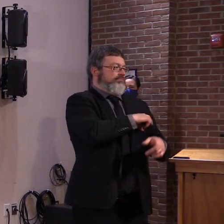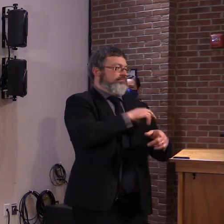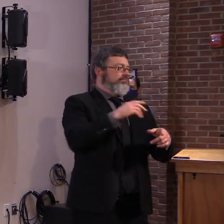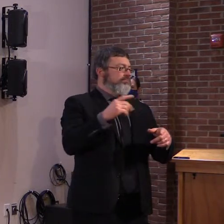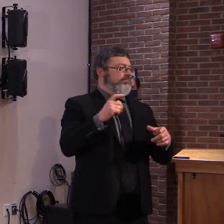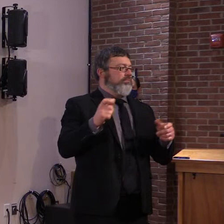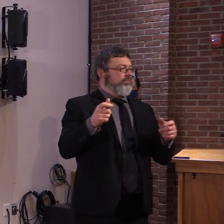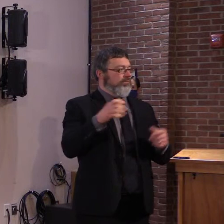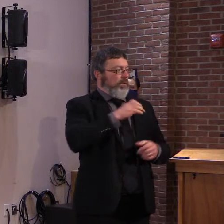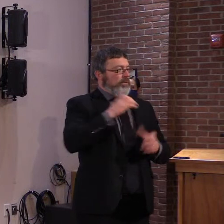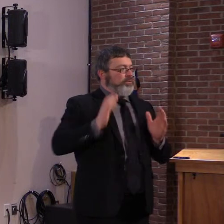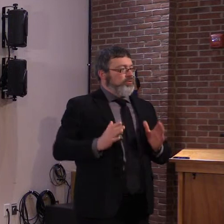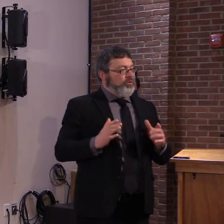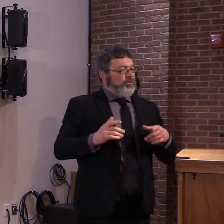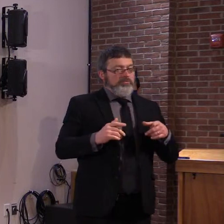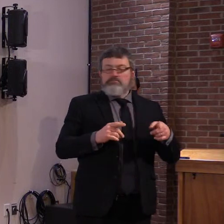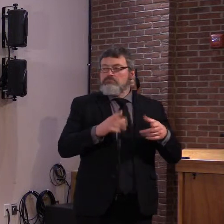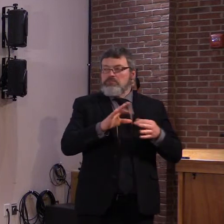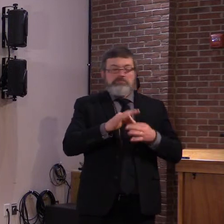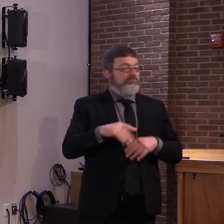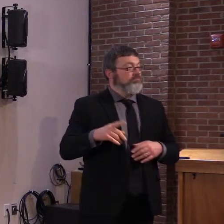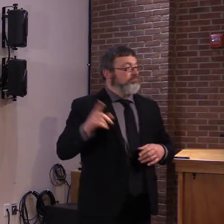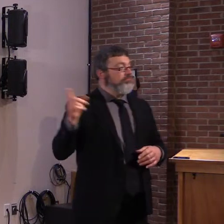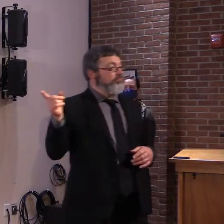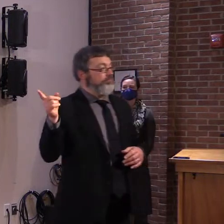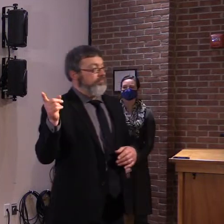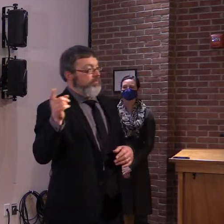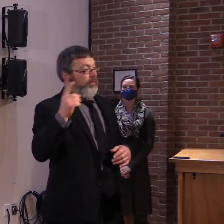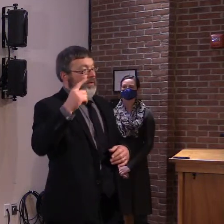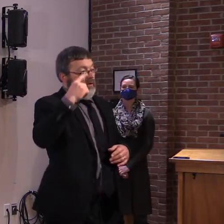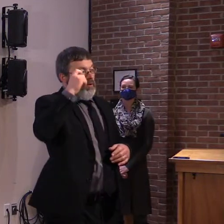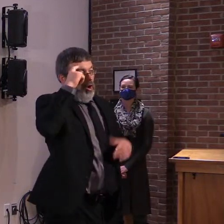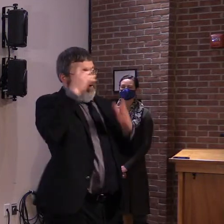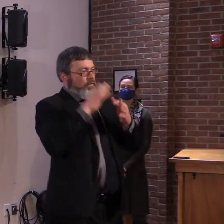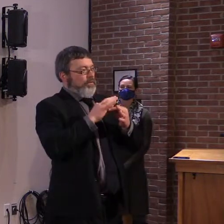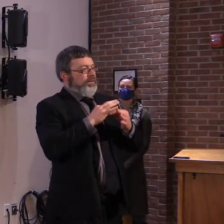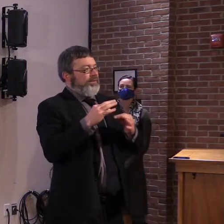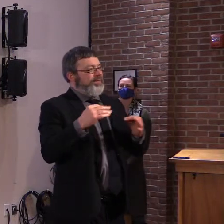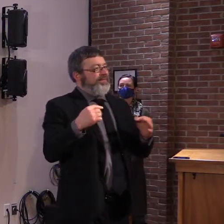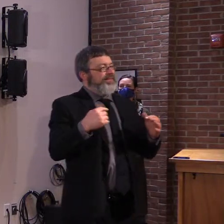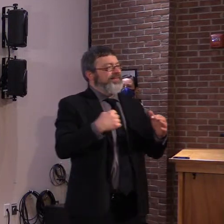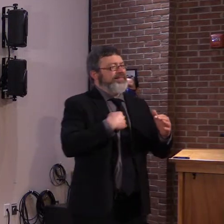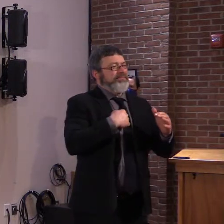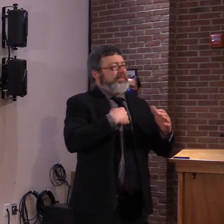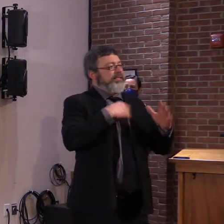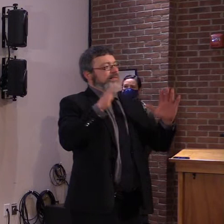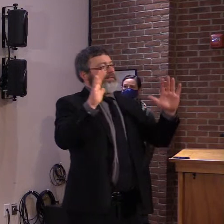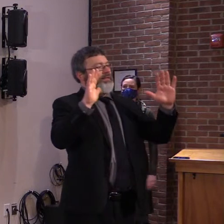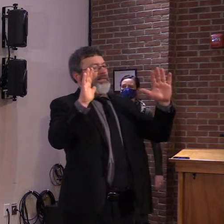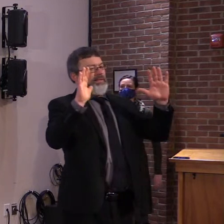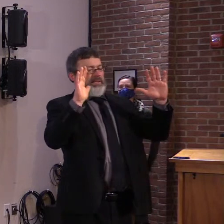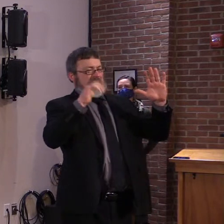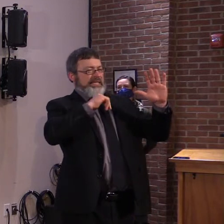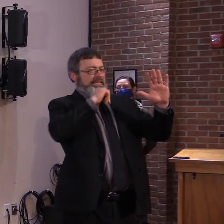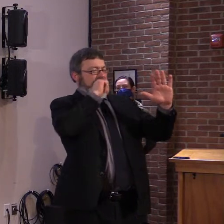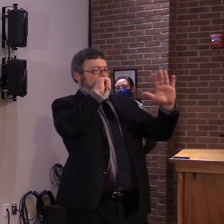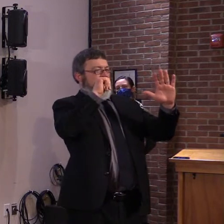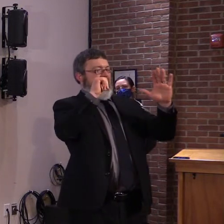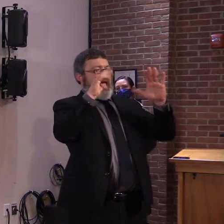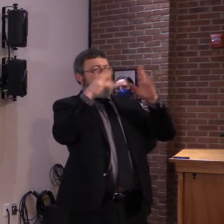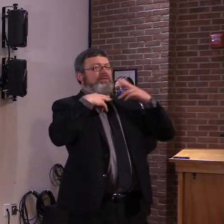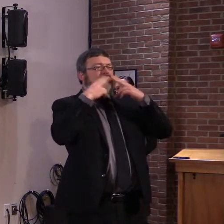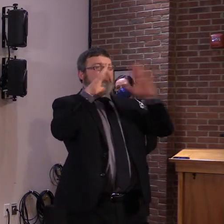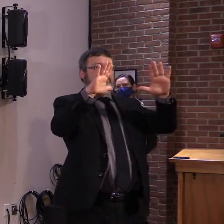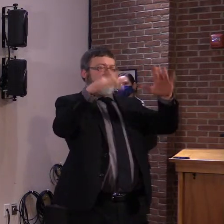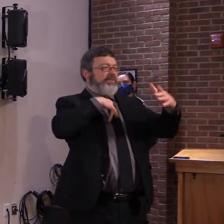being naive, but at the same time, I don't believe that we should jump to the conclusion just because we see an out-of-state plate in a parking lot